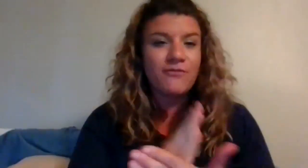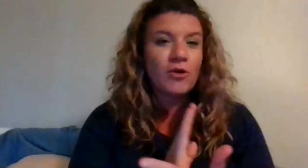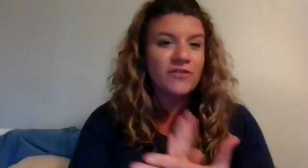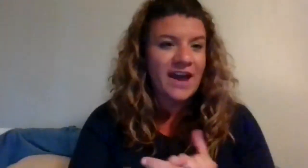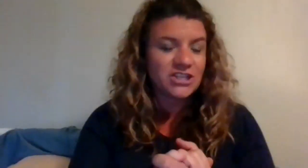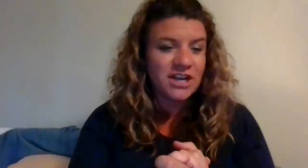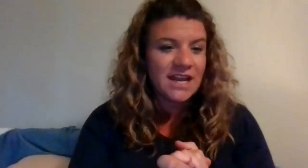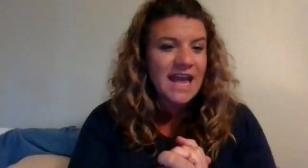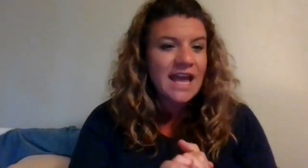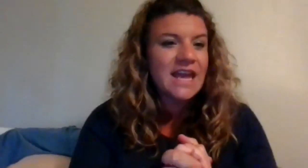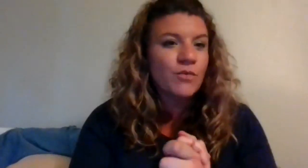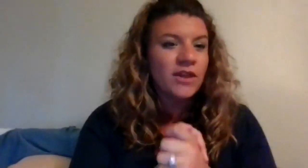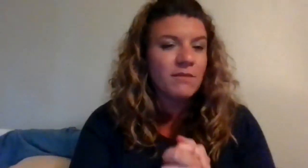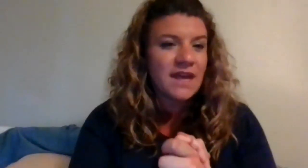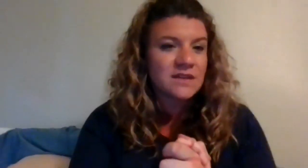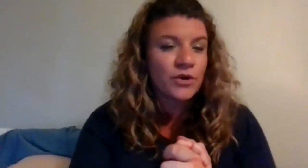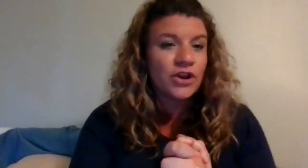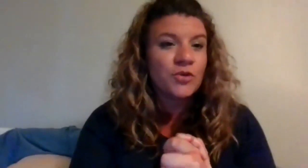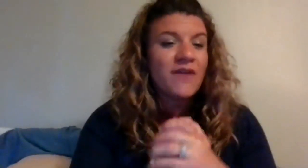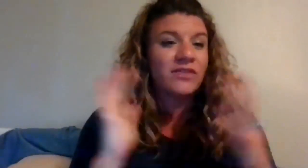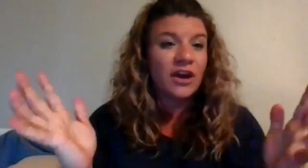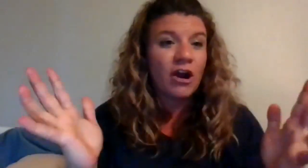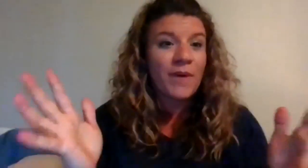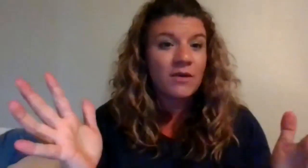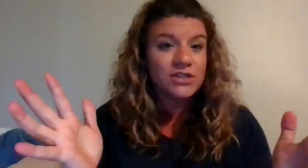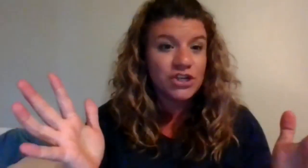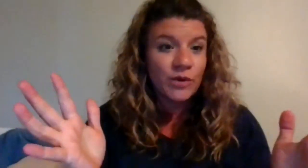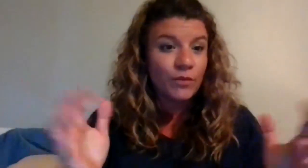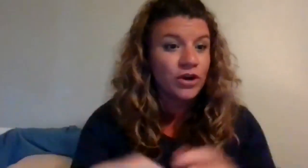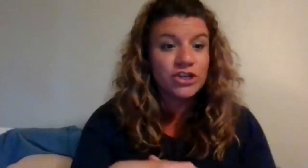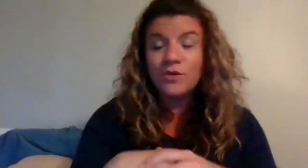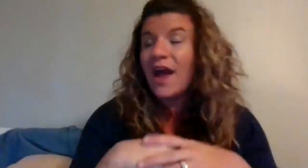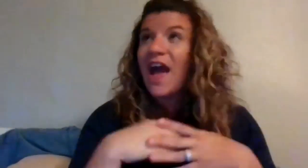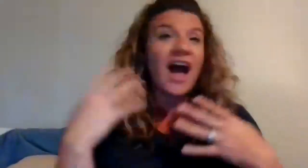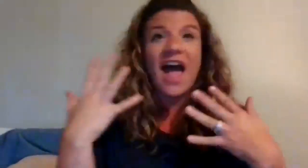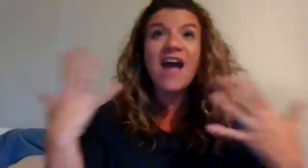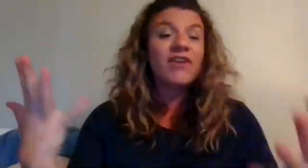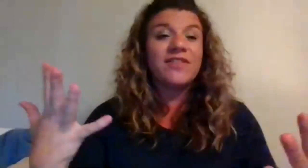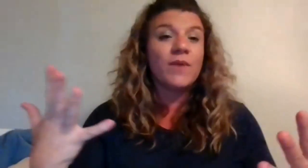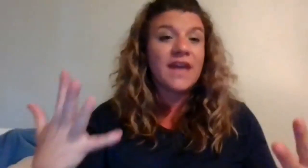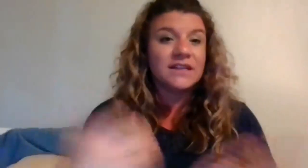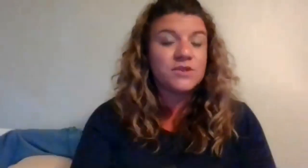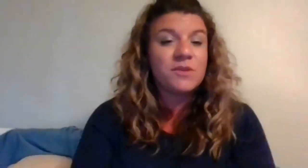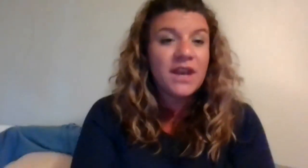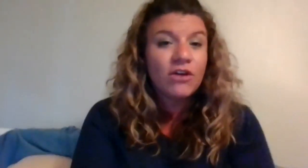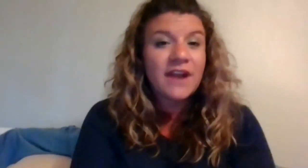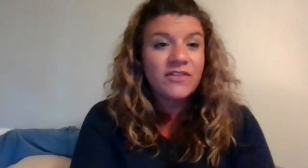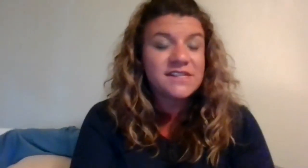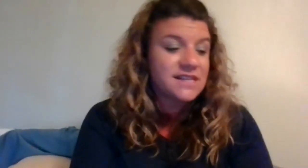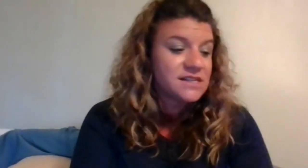form, or fashion, he really means we're going to do everything in our power to do it. We're going to do everything we can. So depending on how the sentence